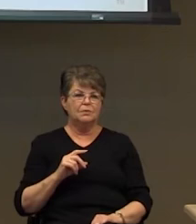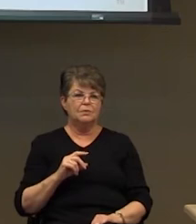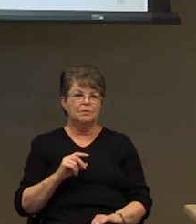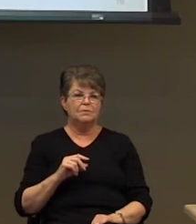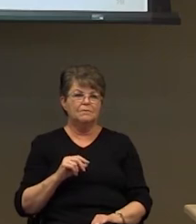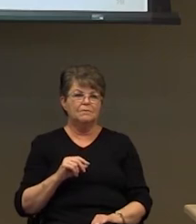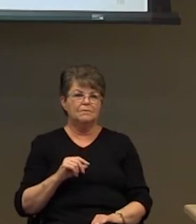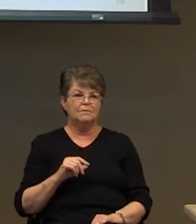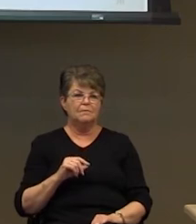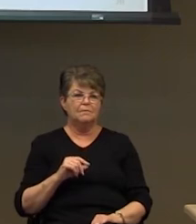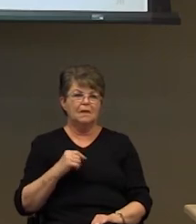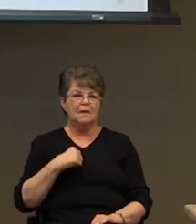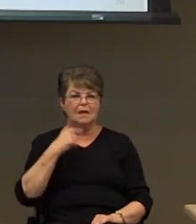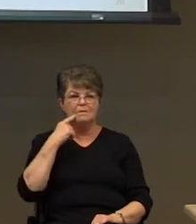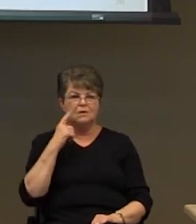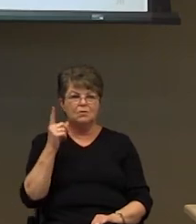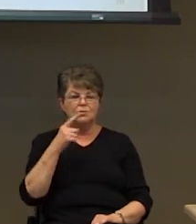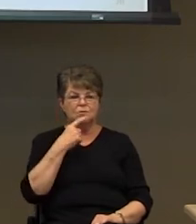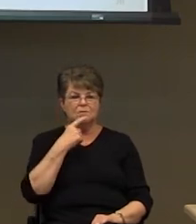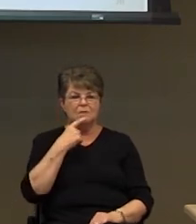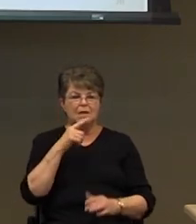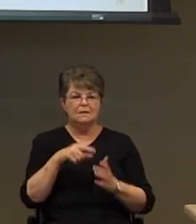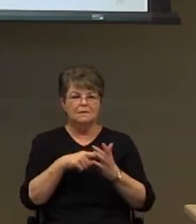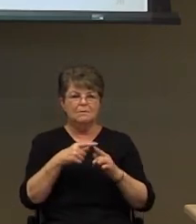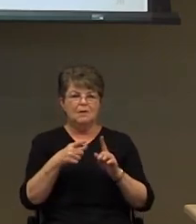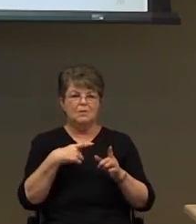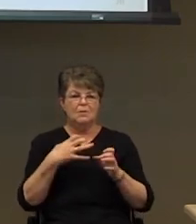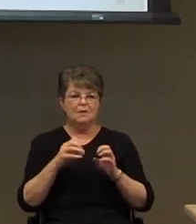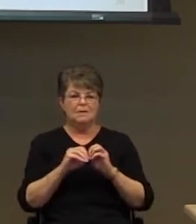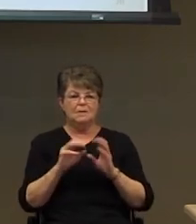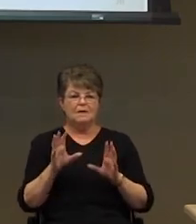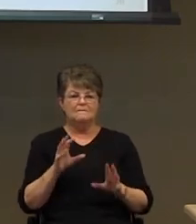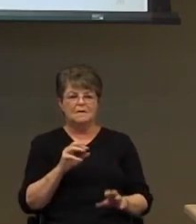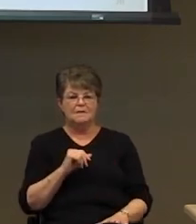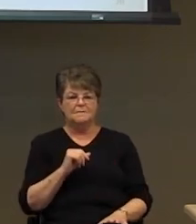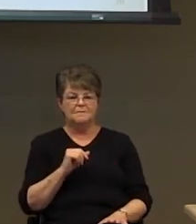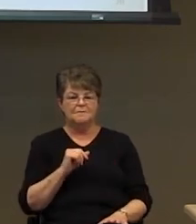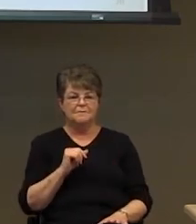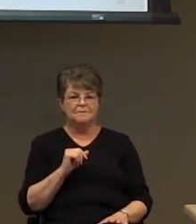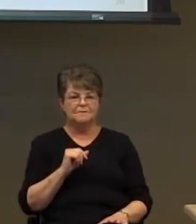are they, I think you said this, but I just want to clarify.